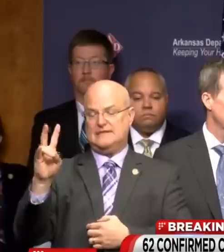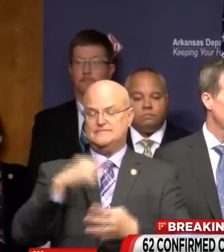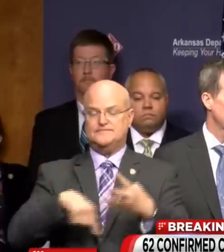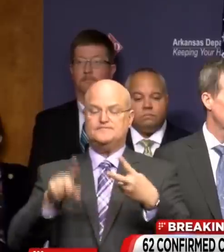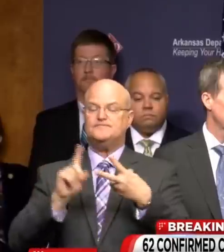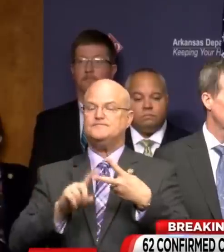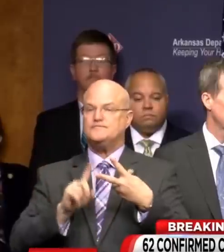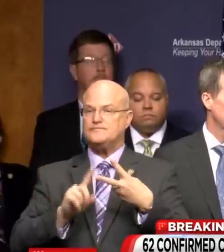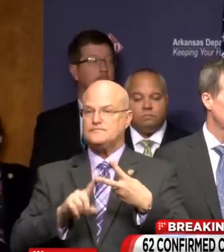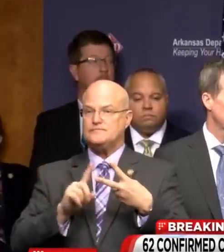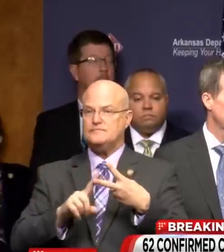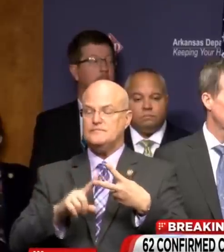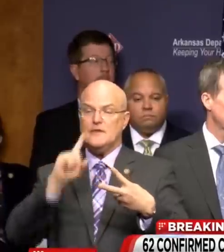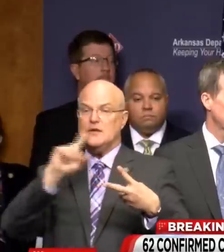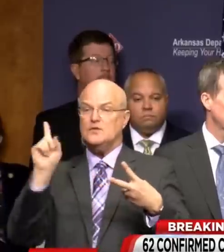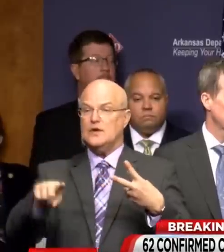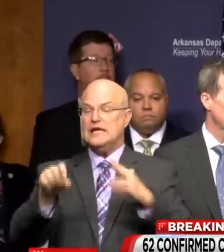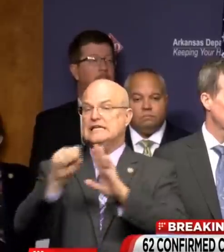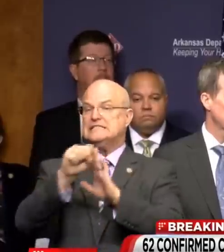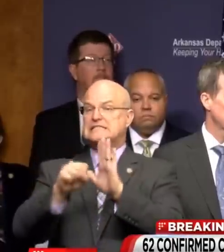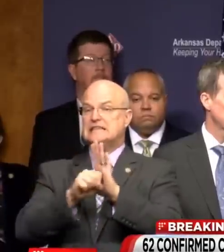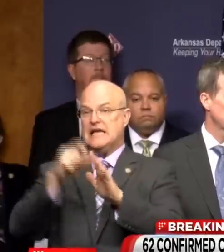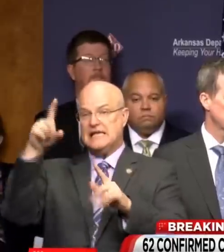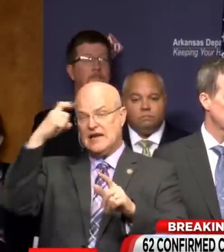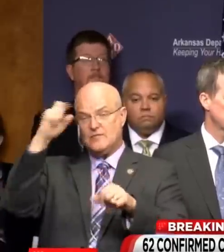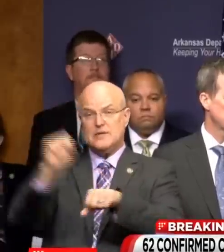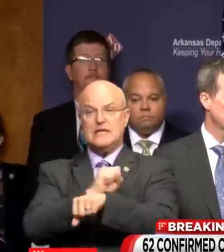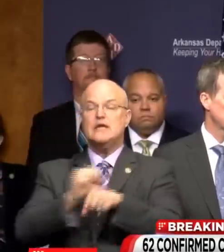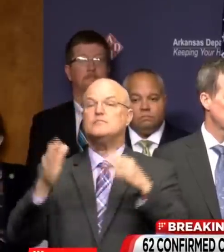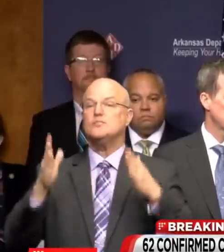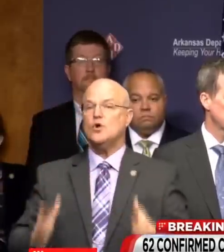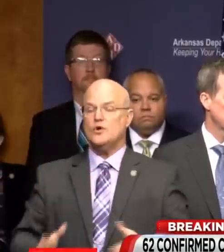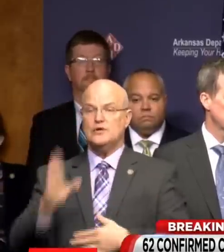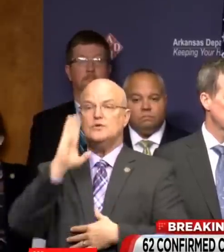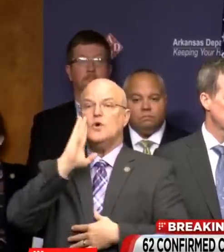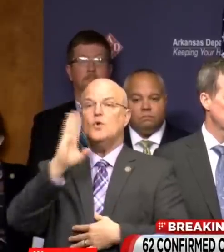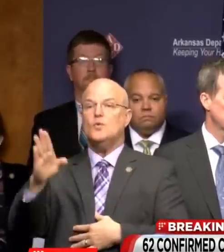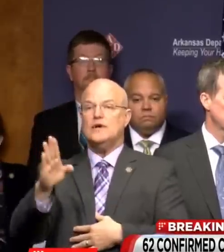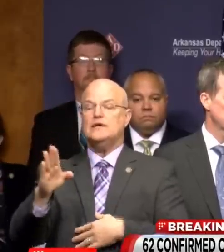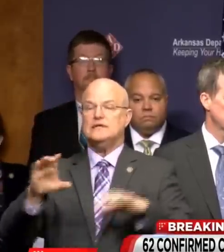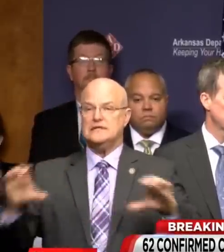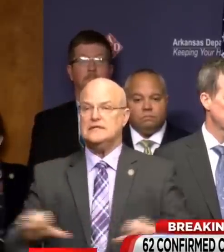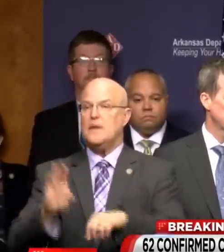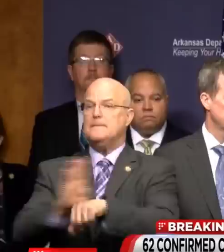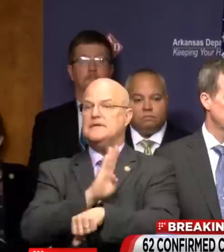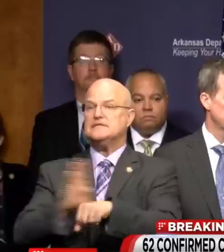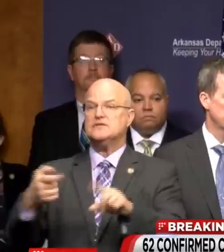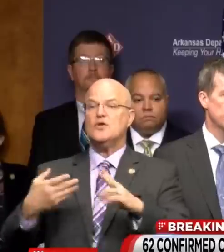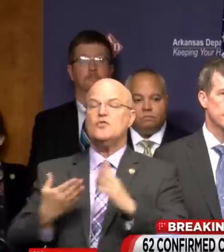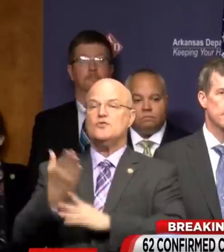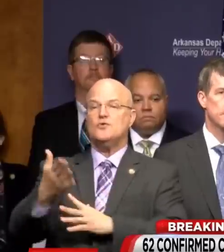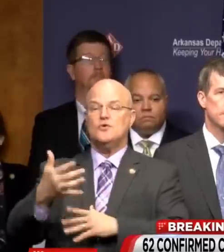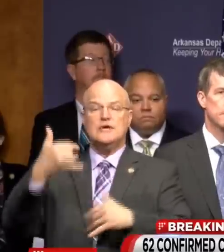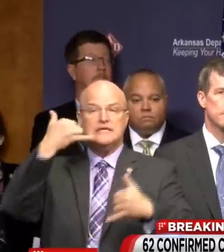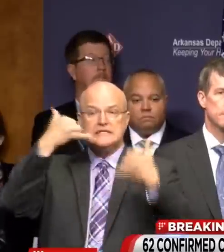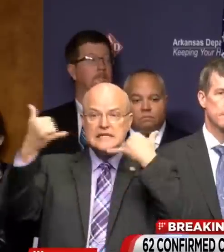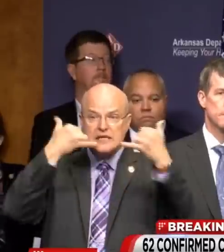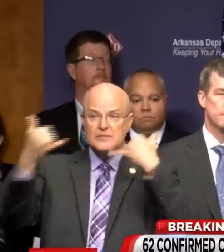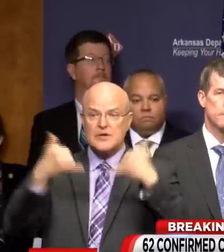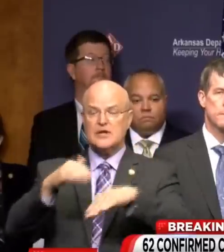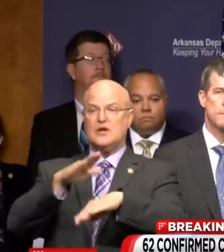Secondly, I'm directing that state government employees will conduct business through telecommuting